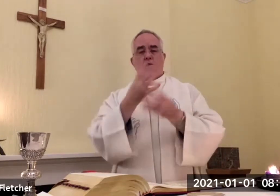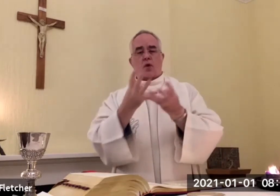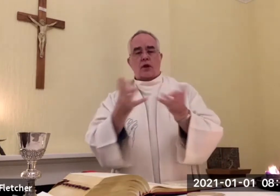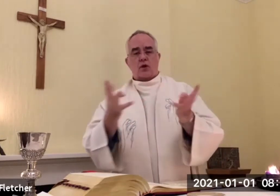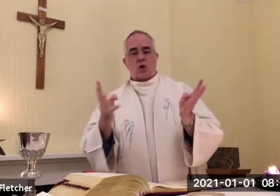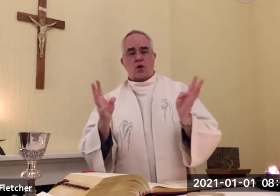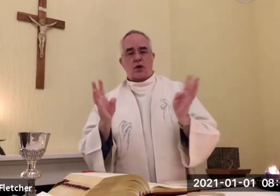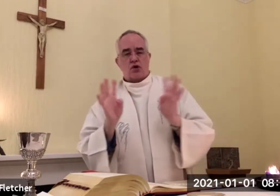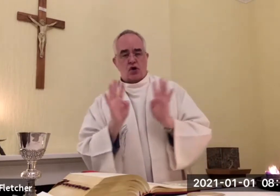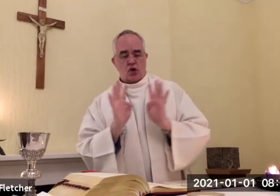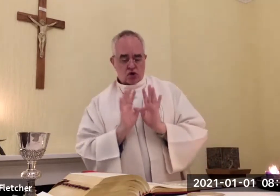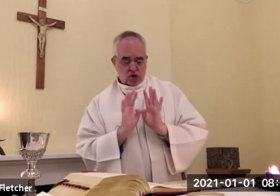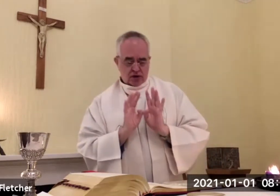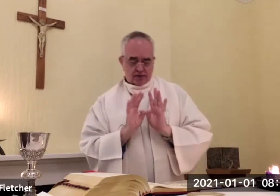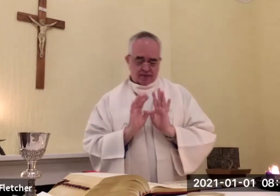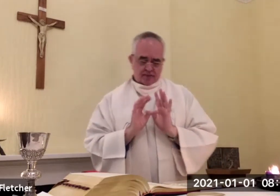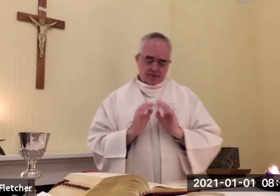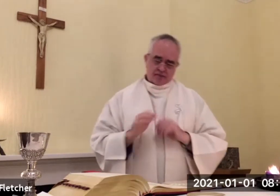the holy church.